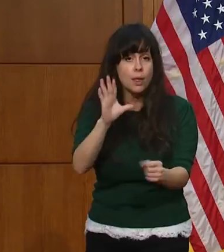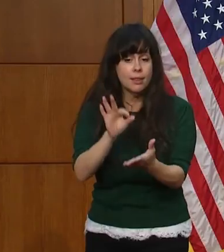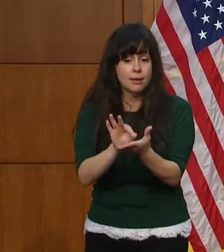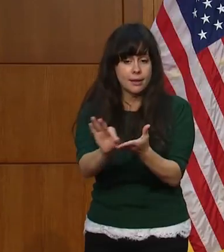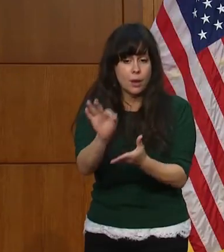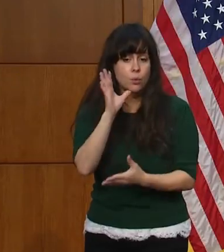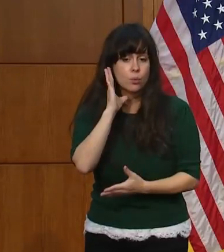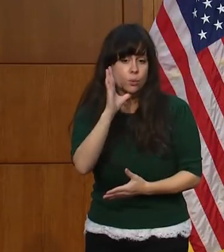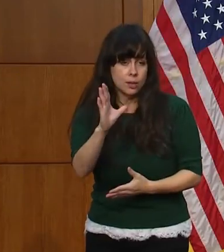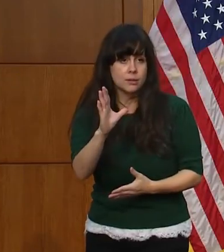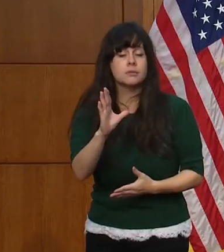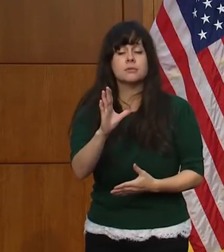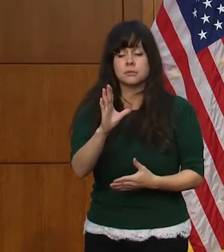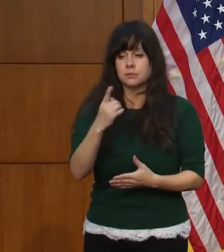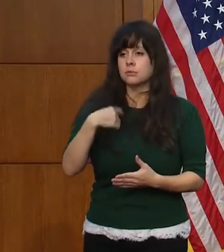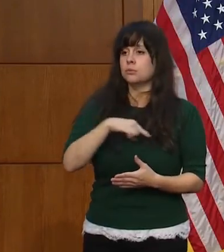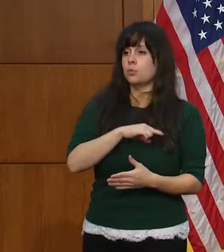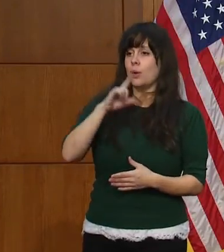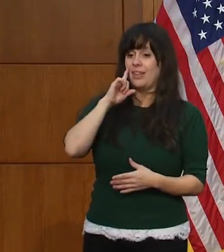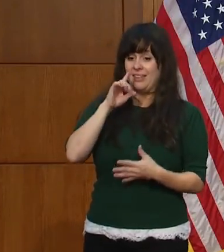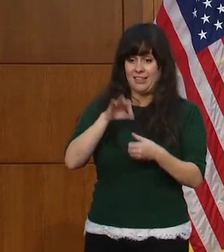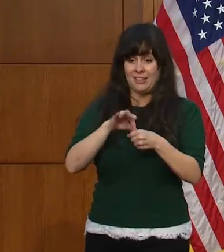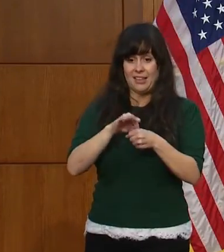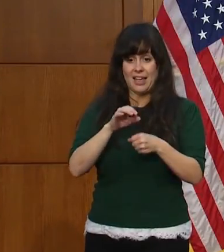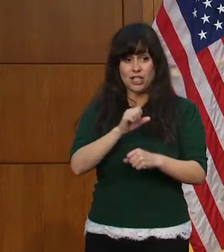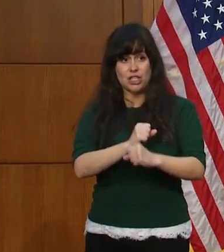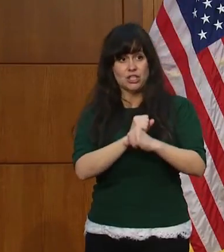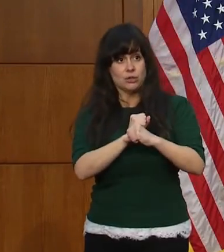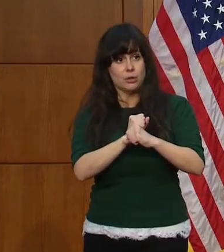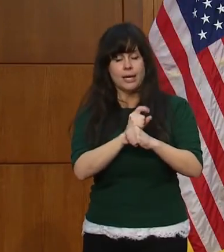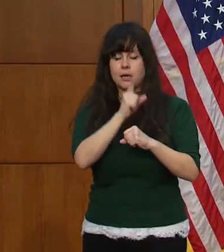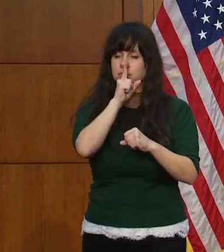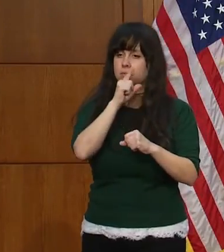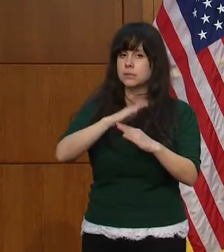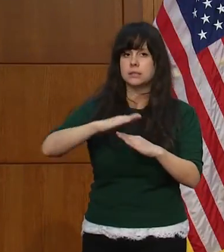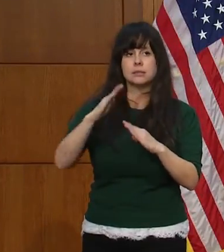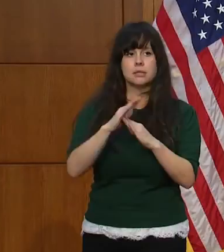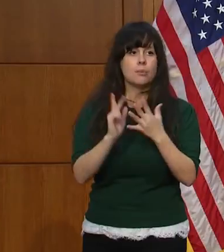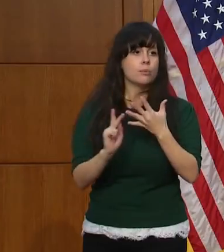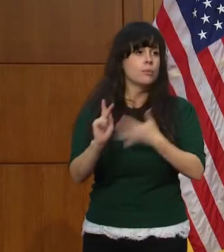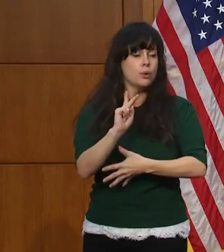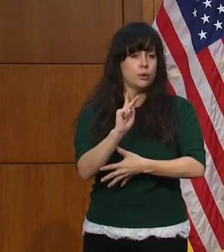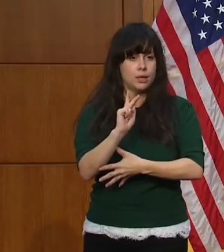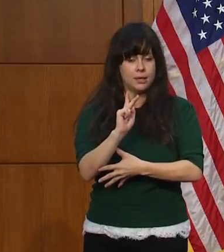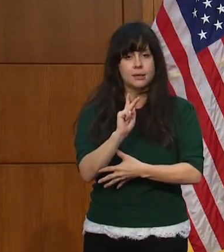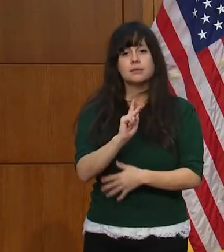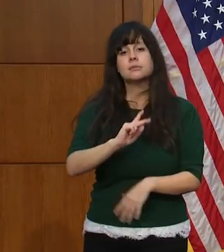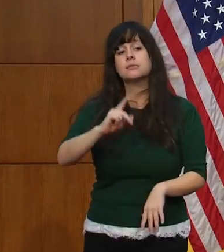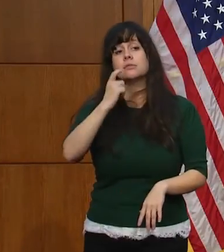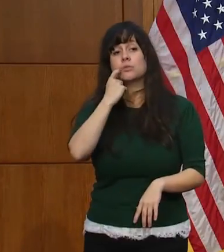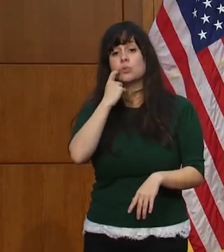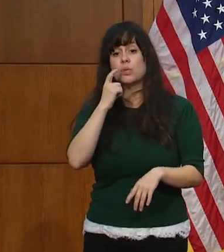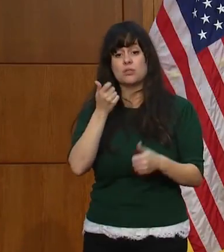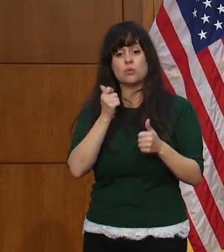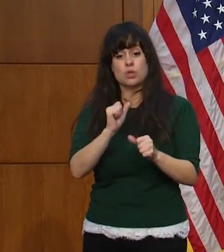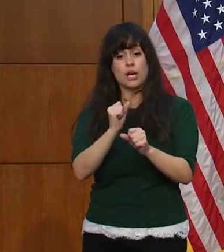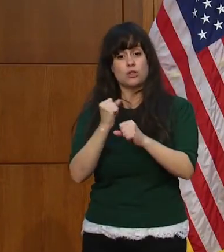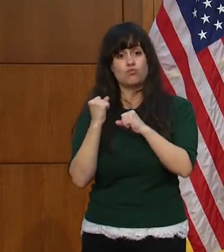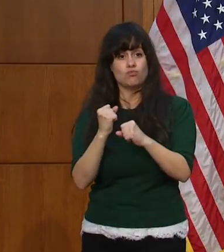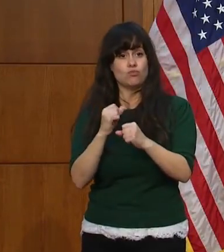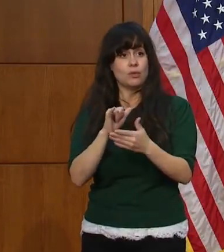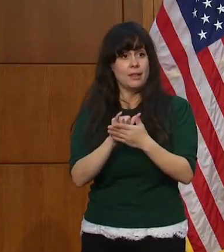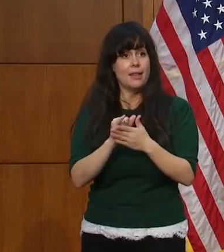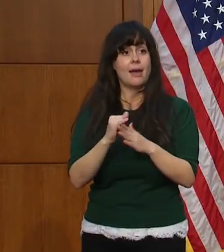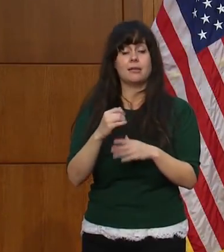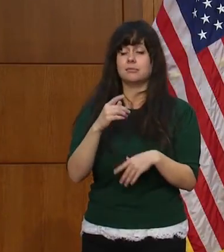We consider election security to be a top priority, and in recent years we have taken measures to strengthen election integrity and promote